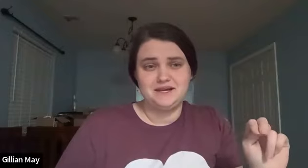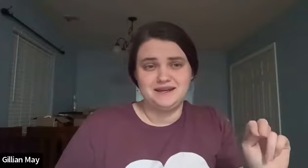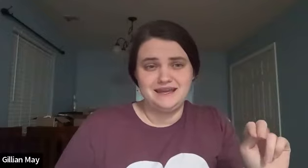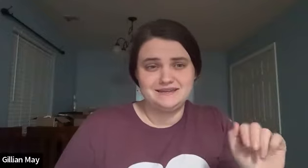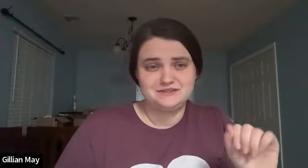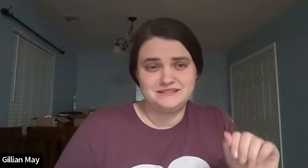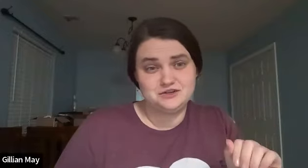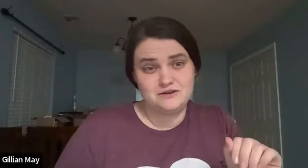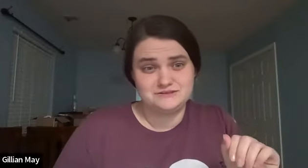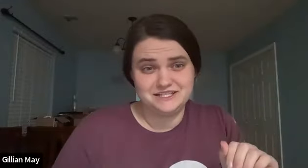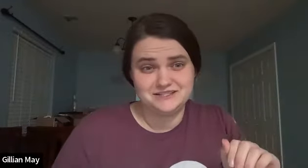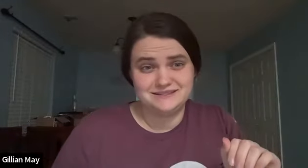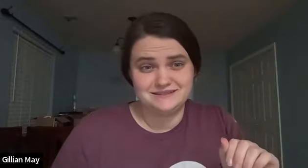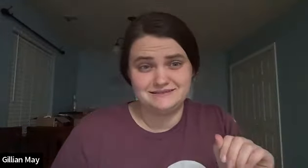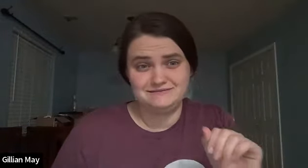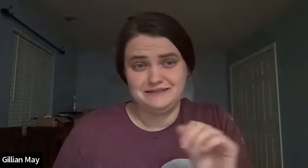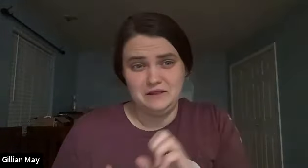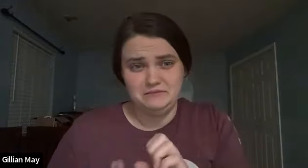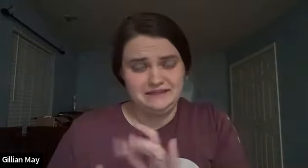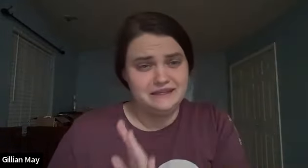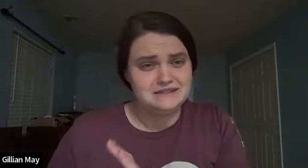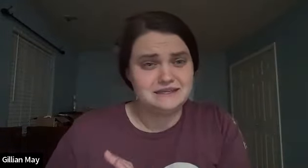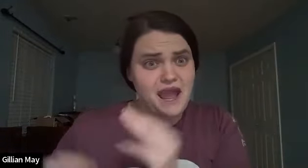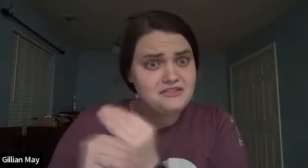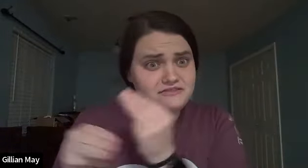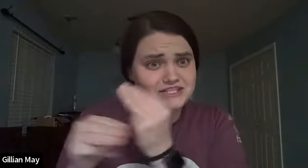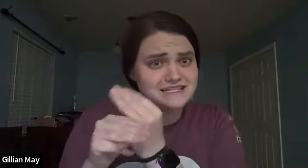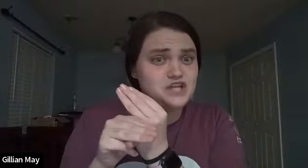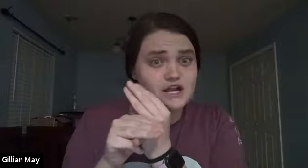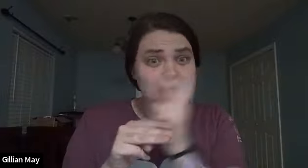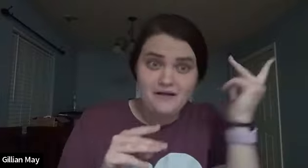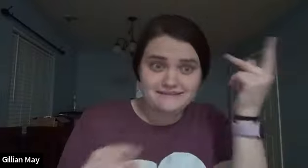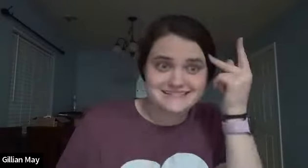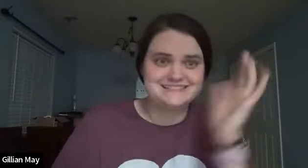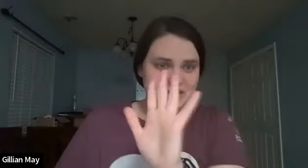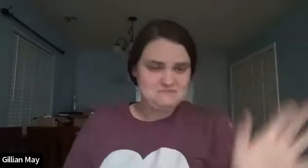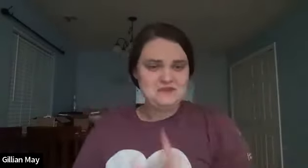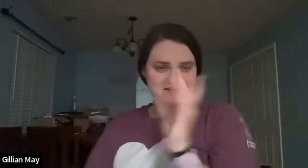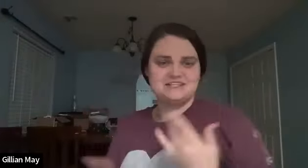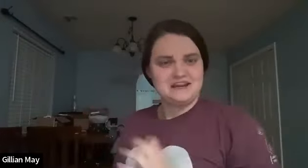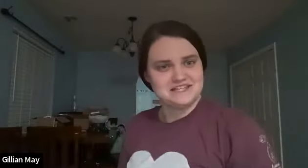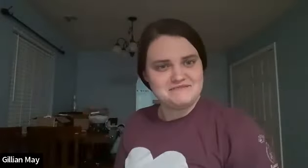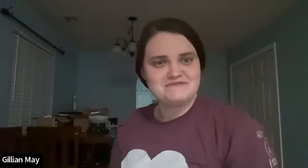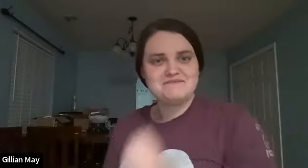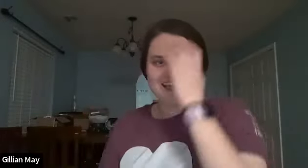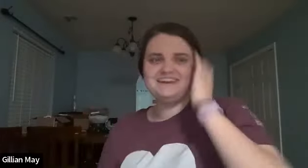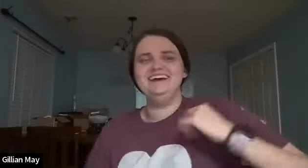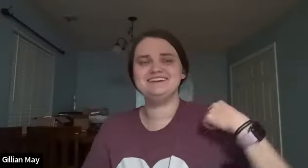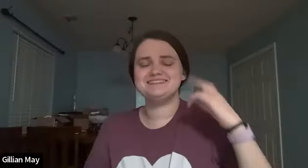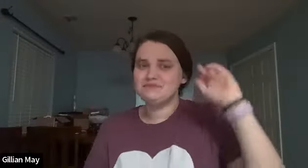my ASL teacher also teaches like kids, like math. She doesn't talk about politics, so just kind of save me from that because I'm pretty